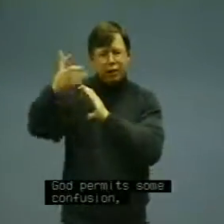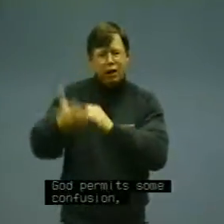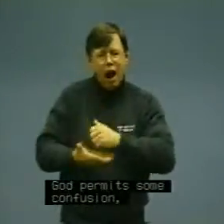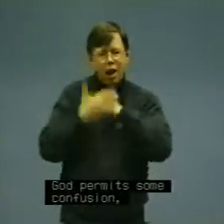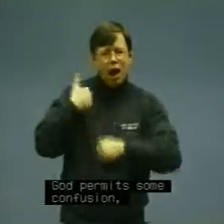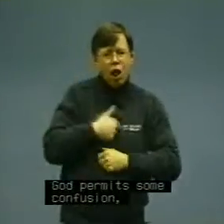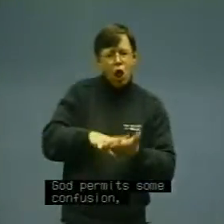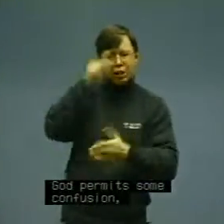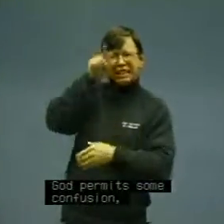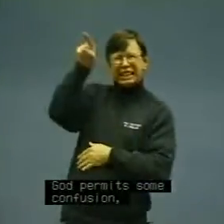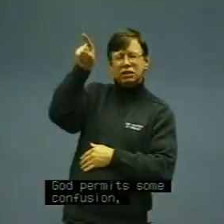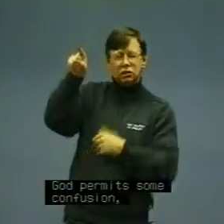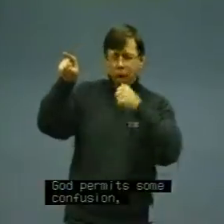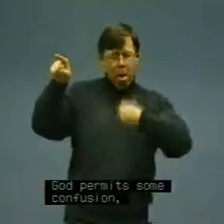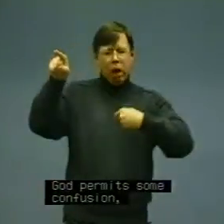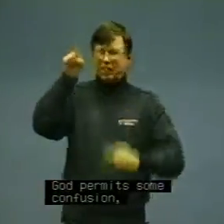God permits some confusion.